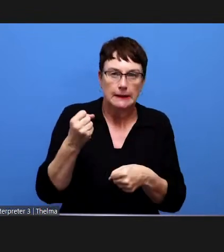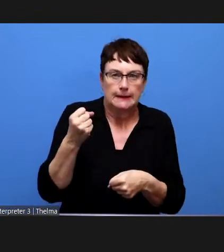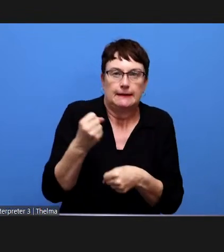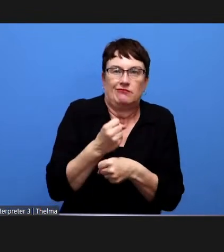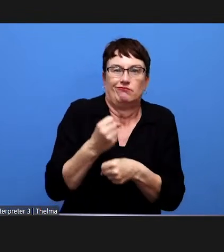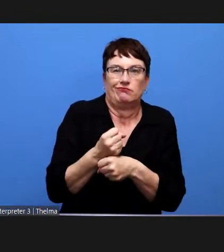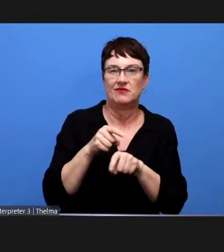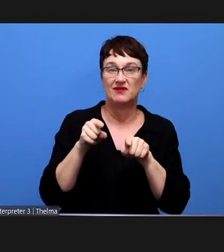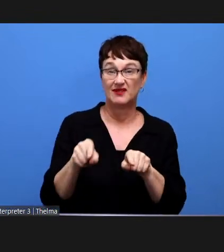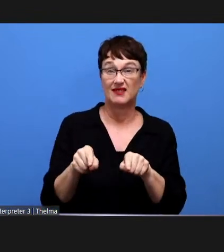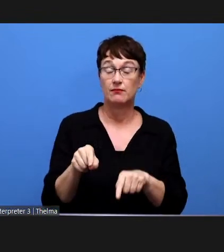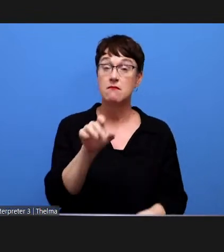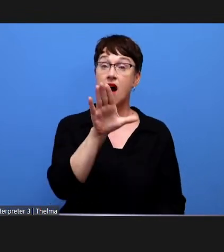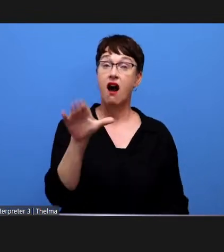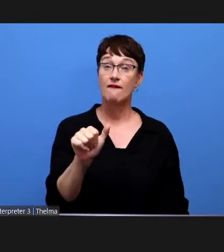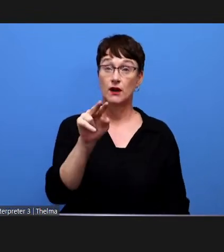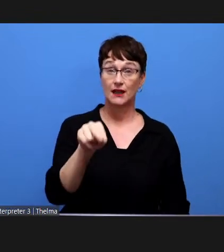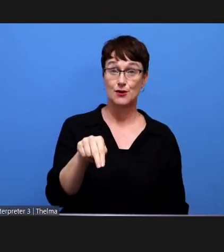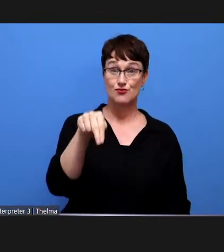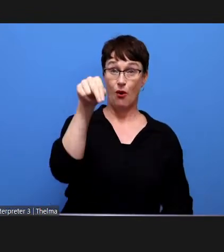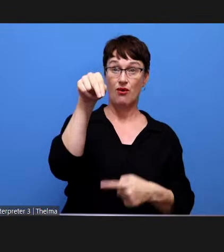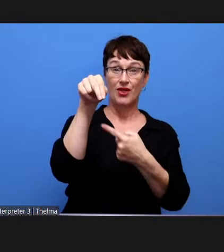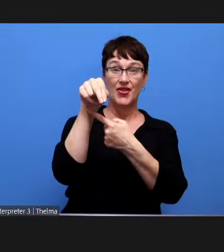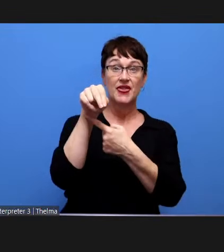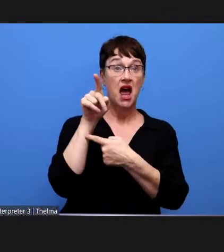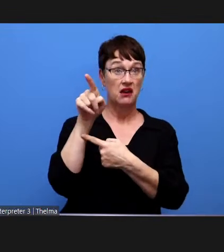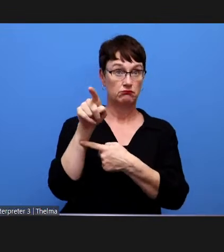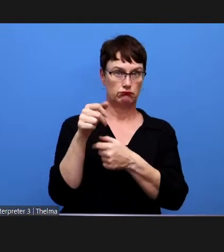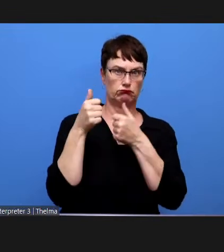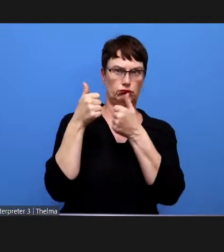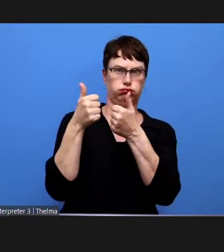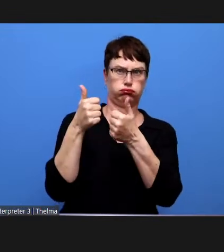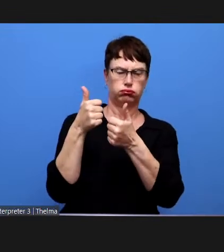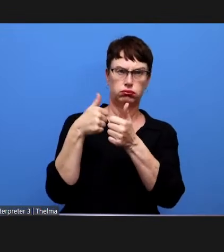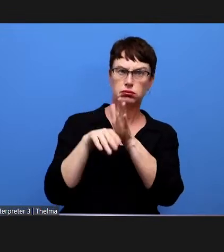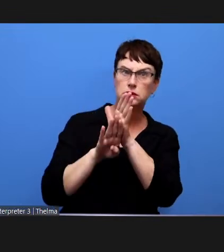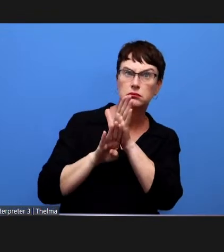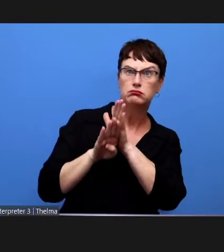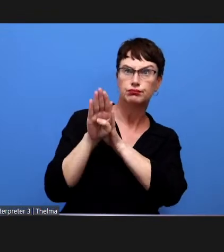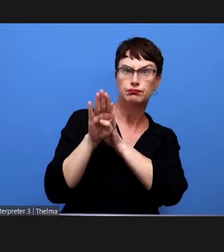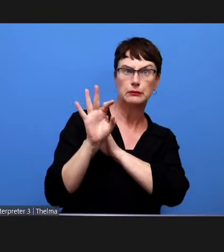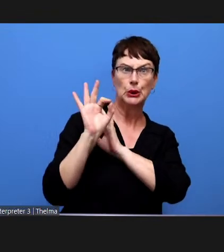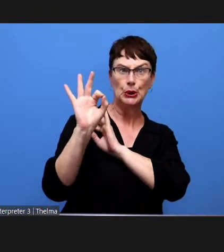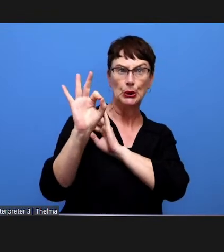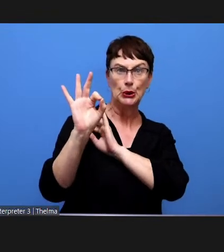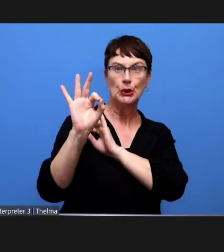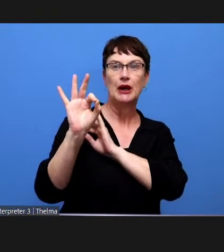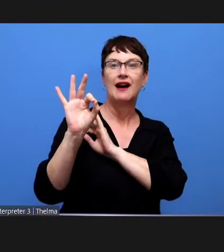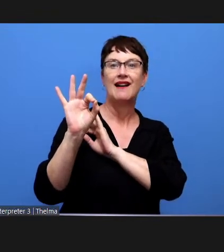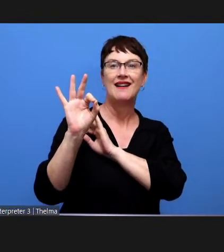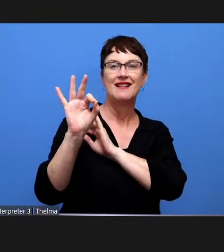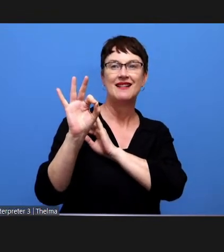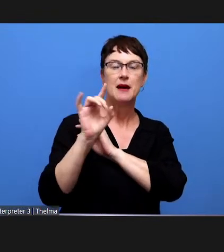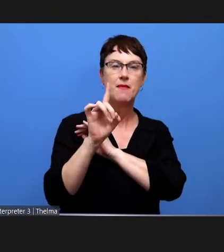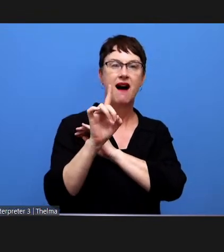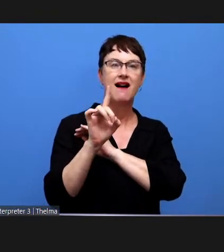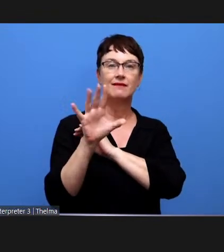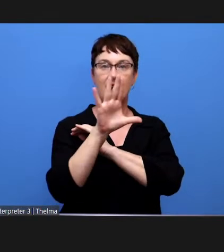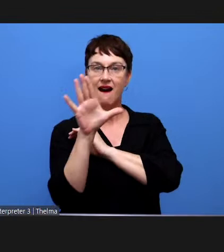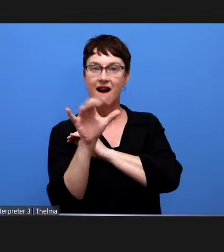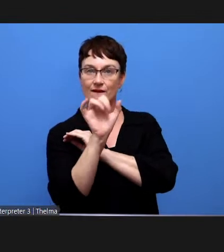we continue like that, we will not make it. Similarly, on wastewater treatment and the ambient